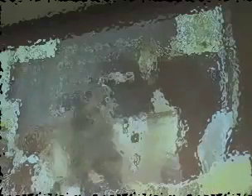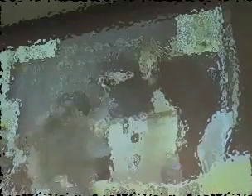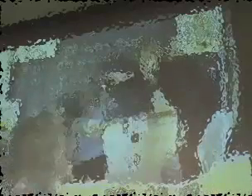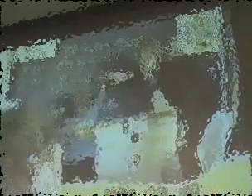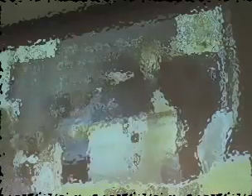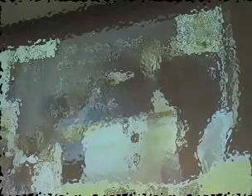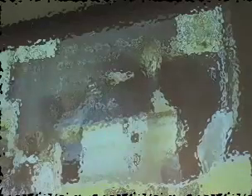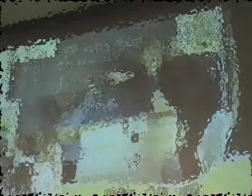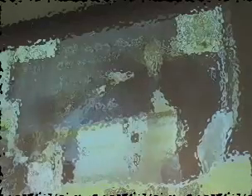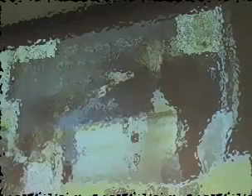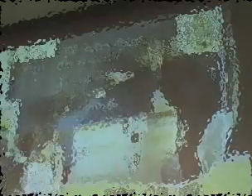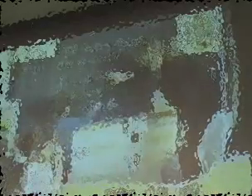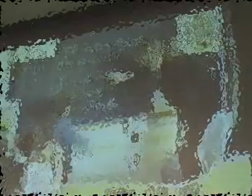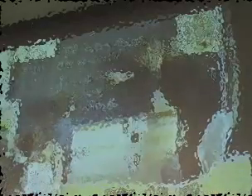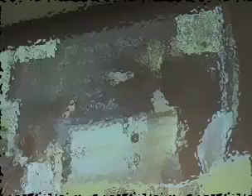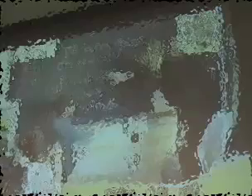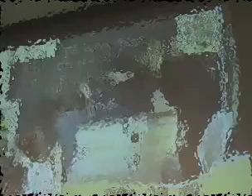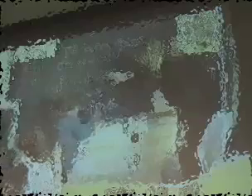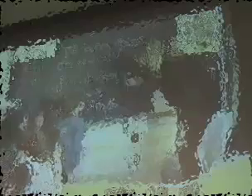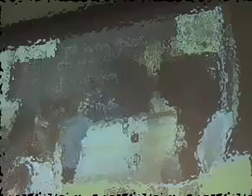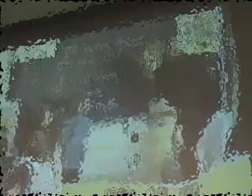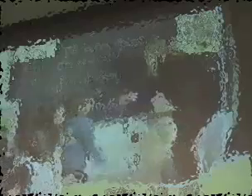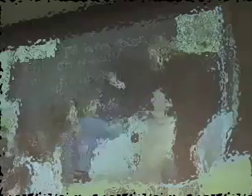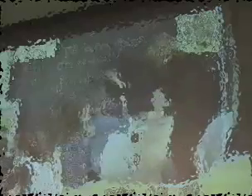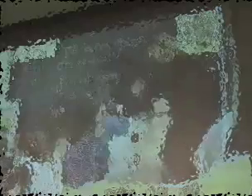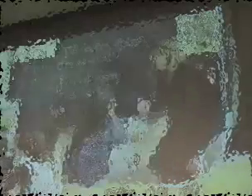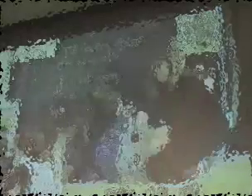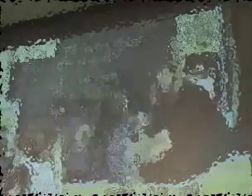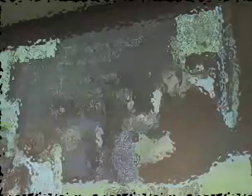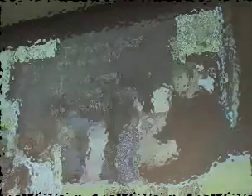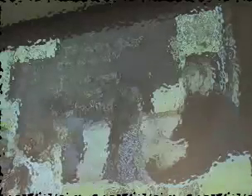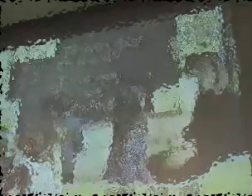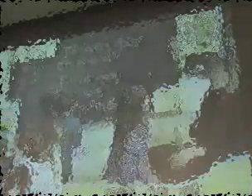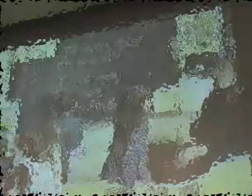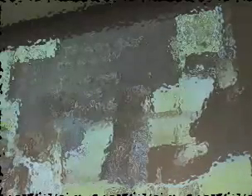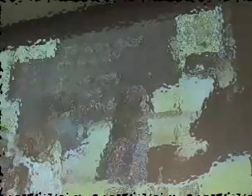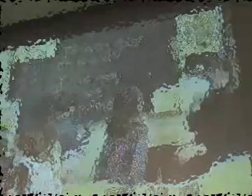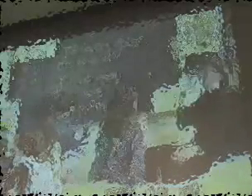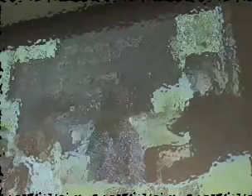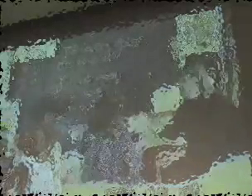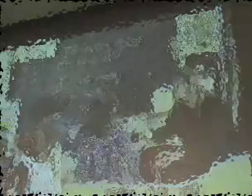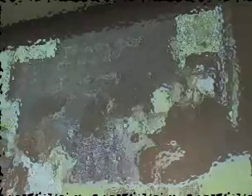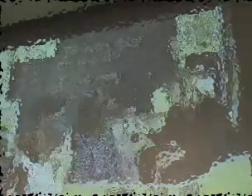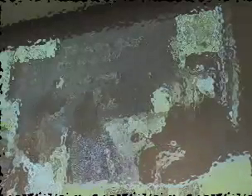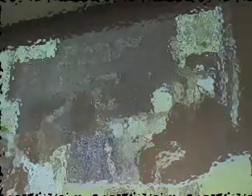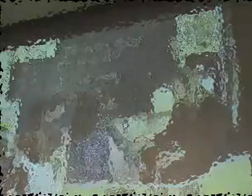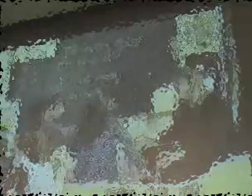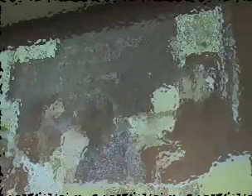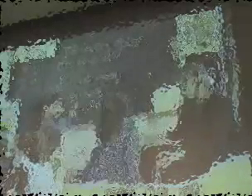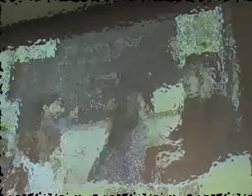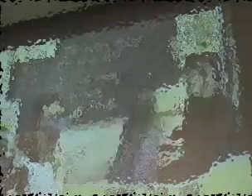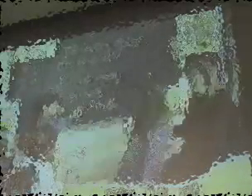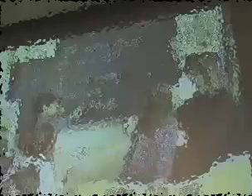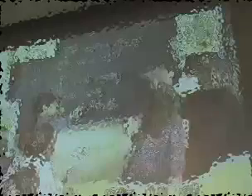And she's going to go tell me. And she's going to sign not funny, but she means not fair. That's not funny. That's not funny. It's not